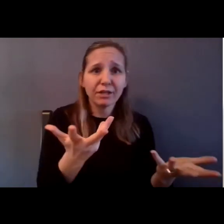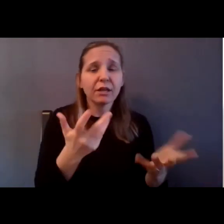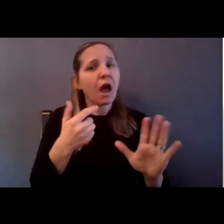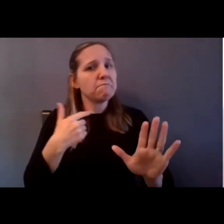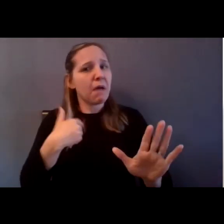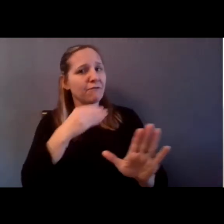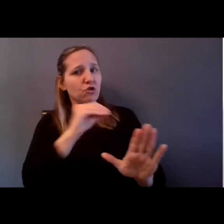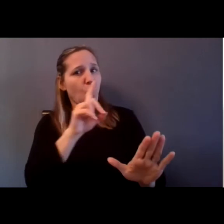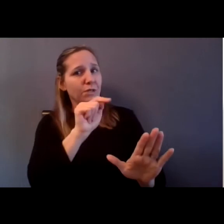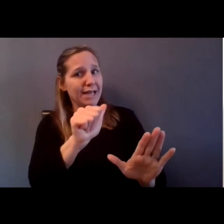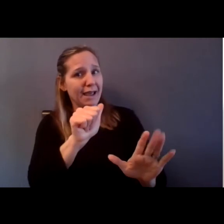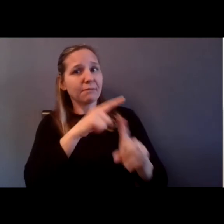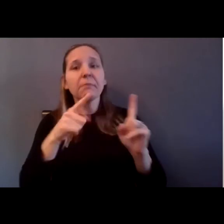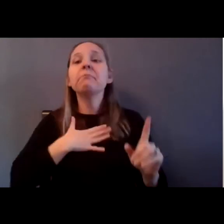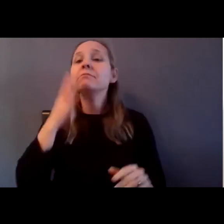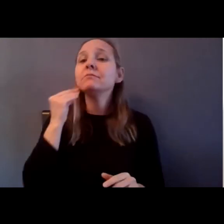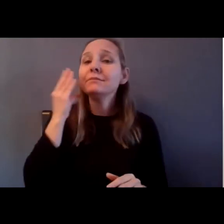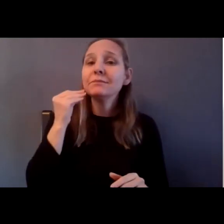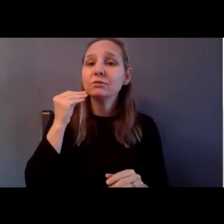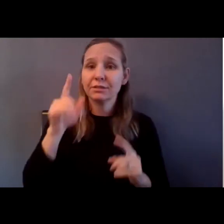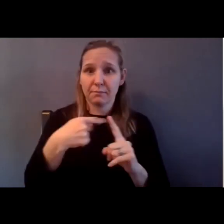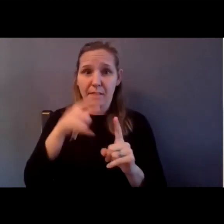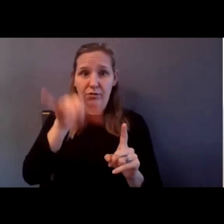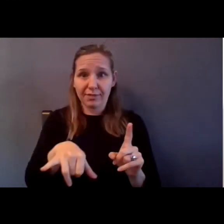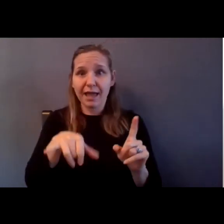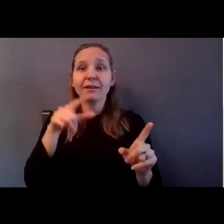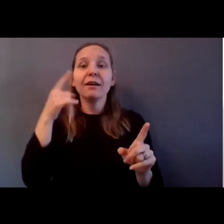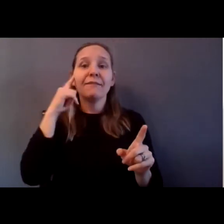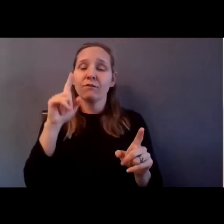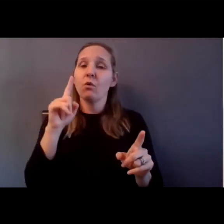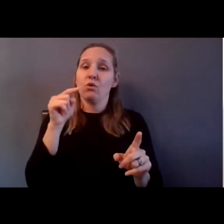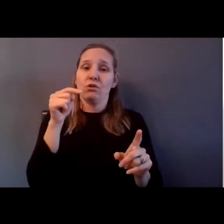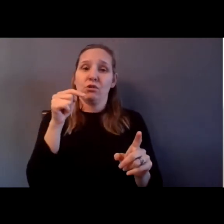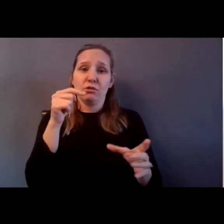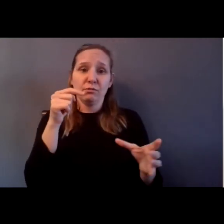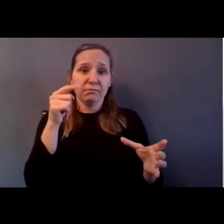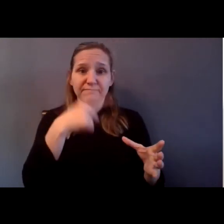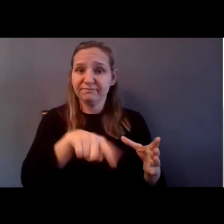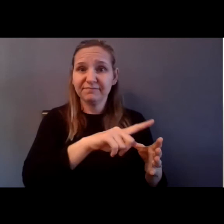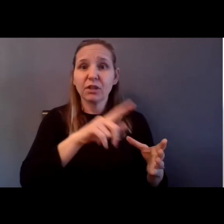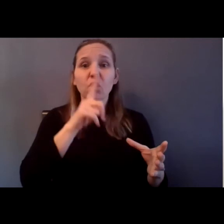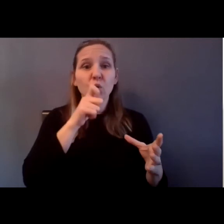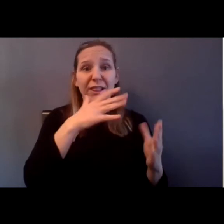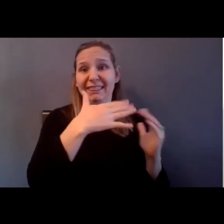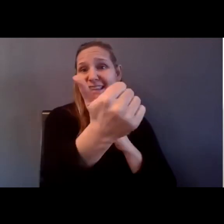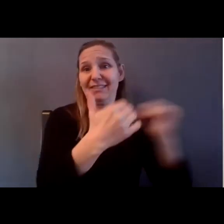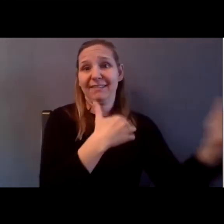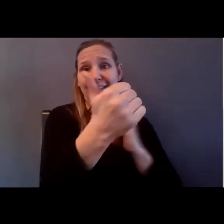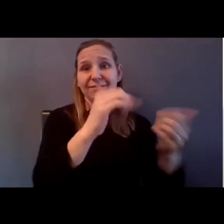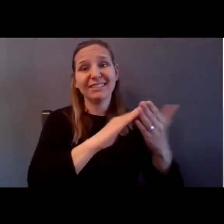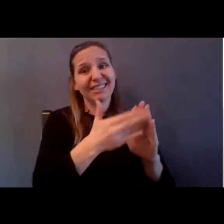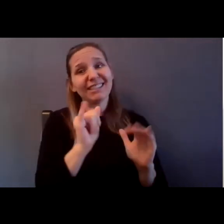but anecdotally, in my experience, a migration out of the city for those who have that option is well underway. Add to